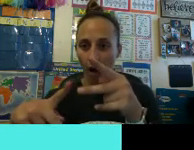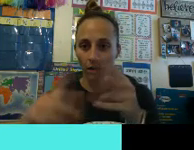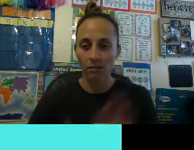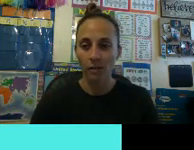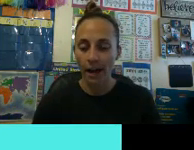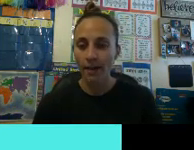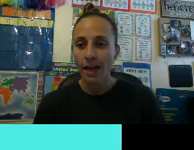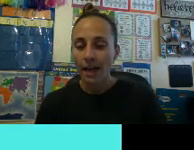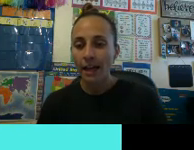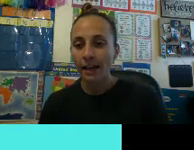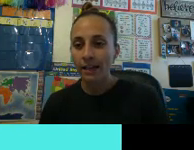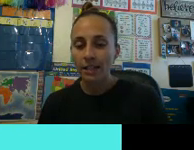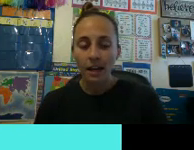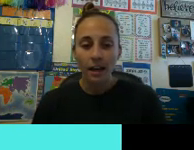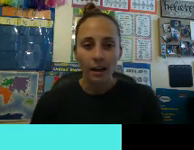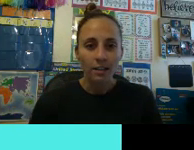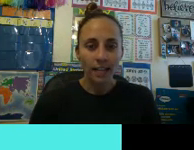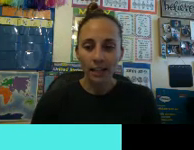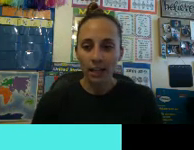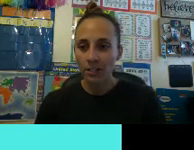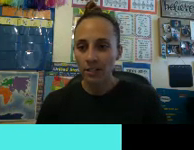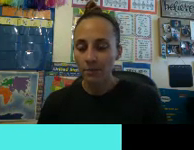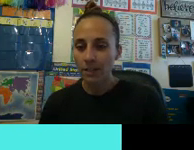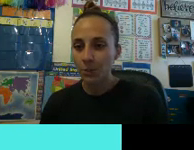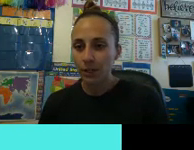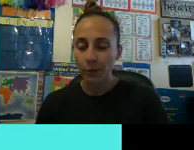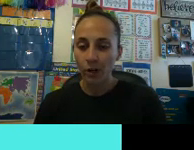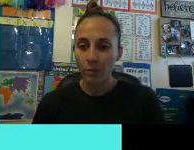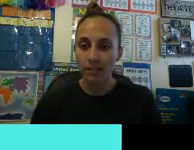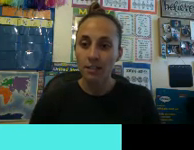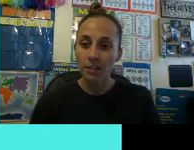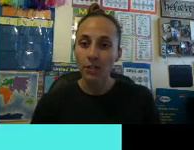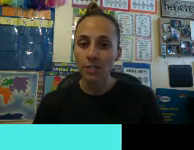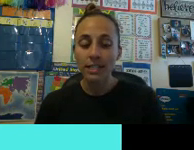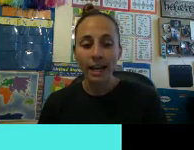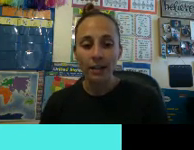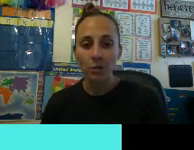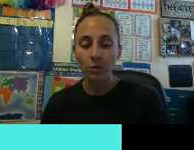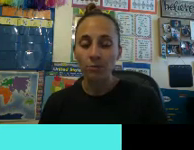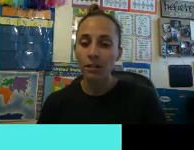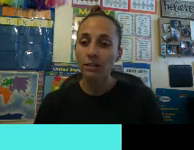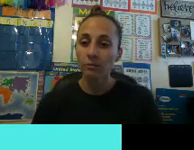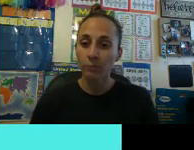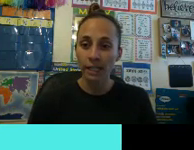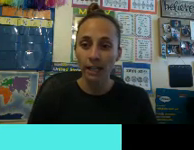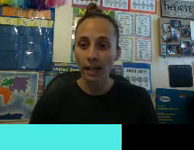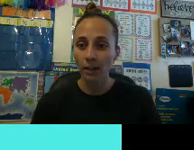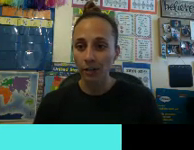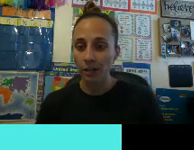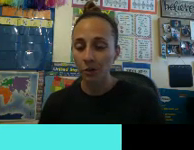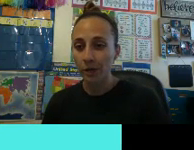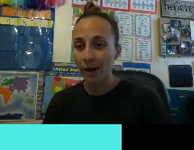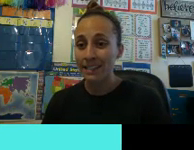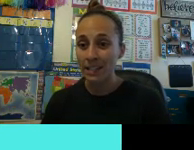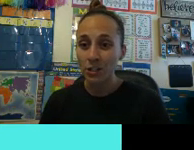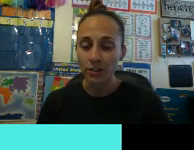talk, okay? And sign language is something that's really important because it's still used today. So we're going to be reading and learning a